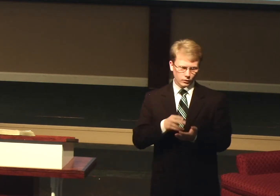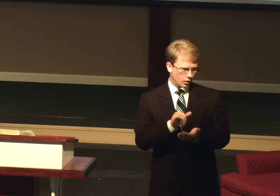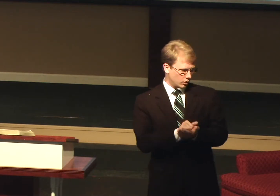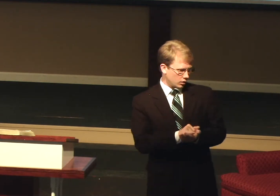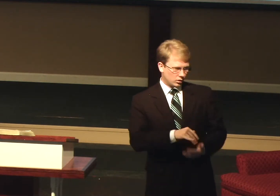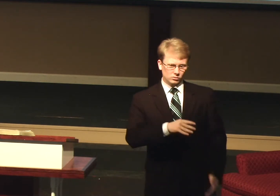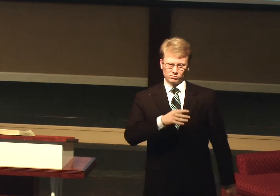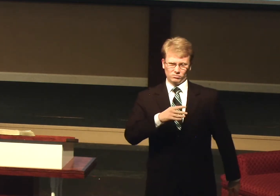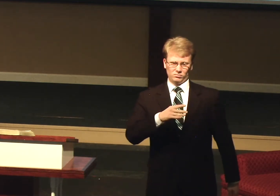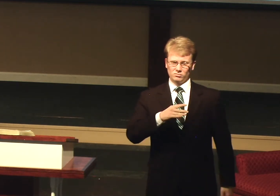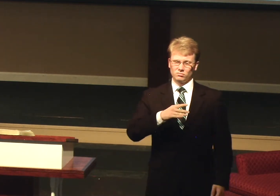it means is,